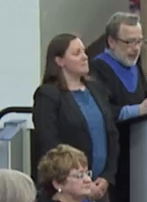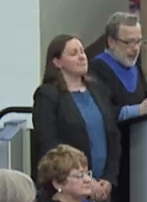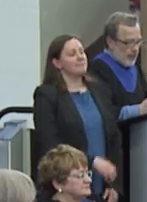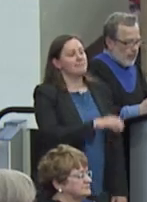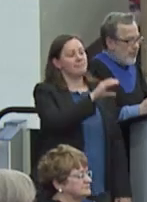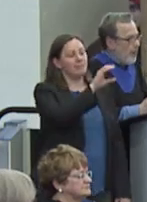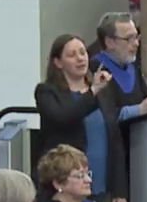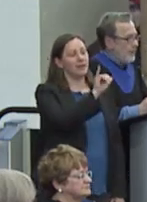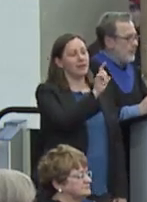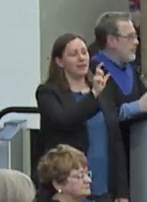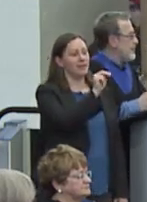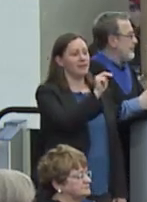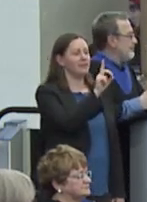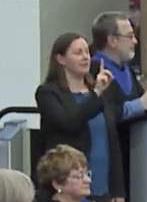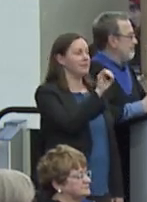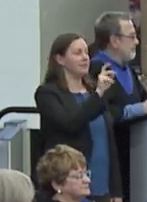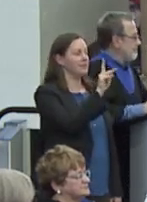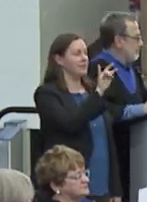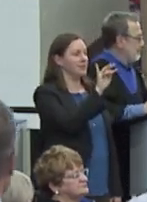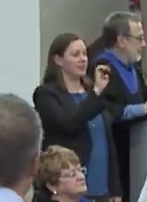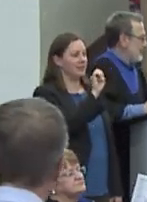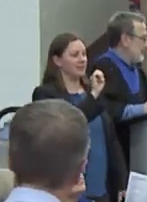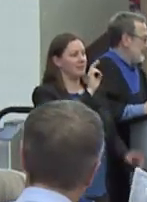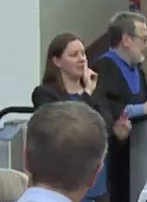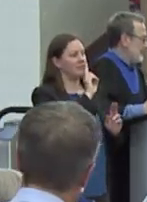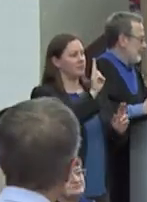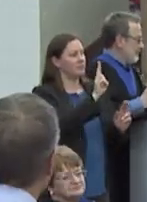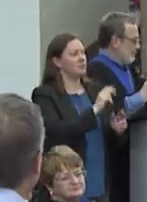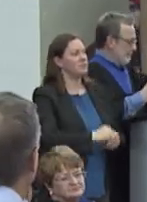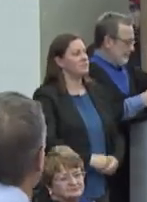Kaylin Dickey with honors.